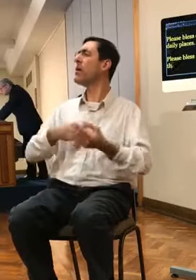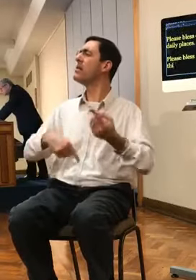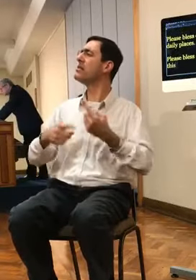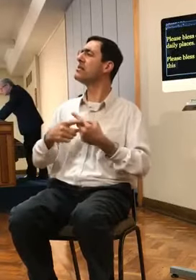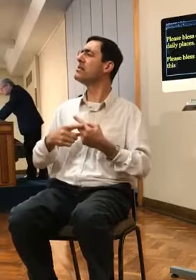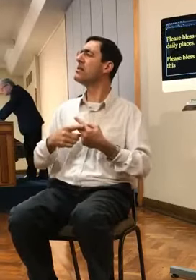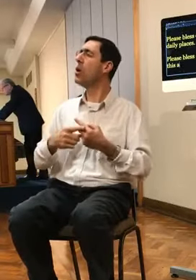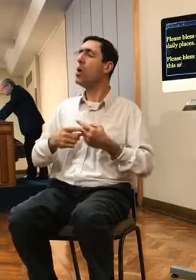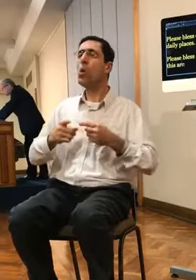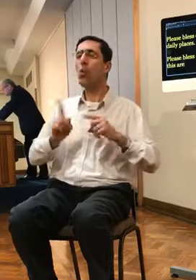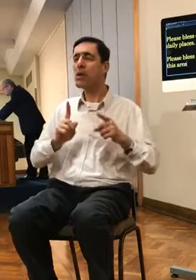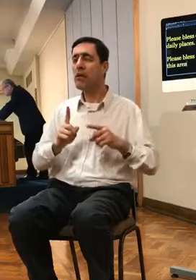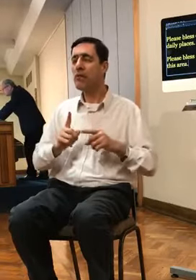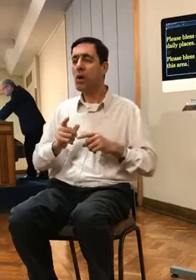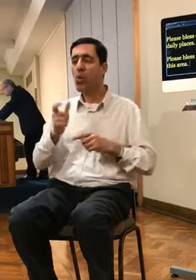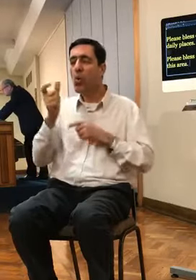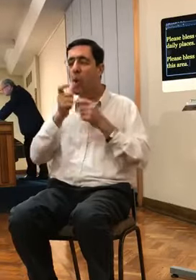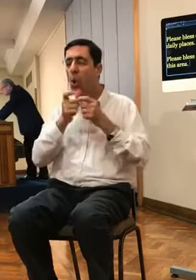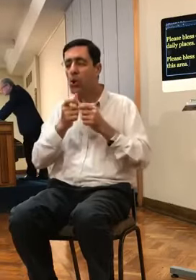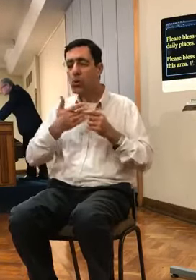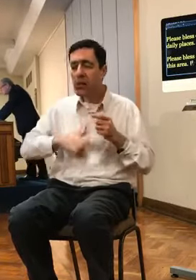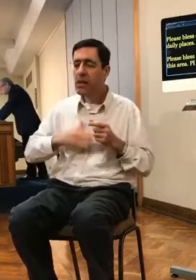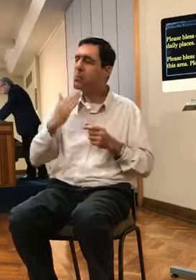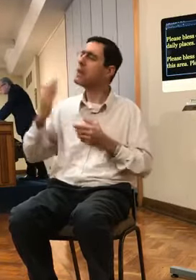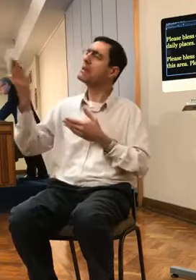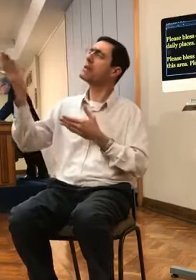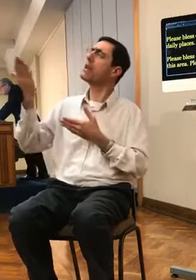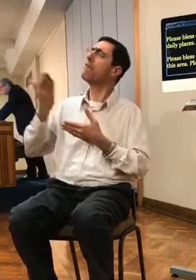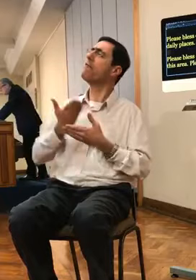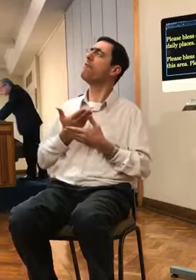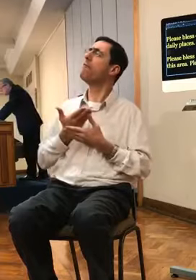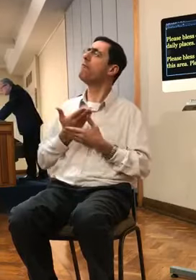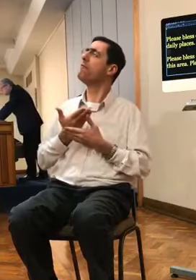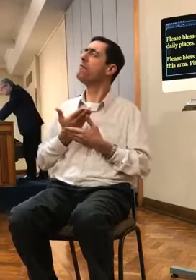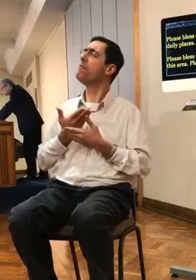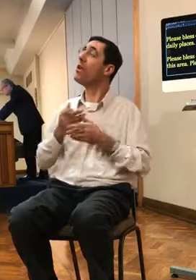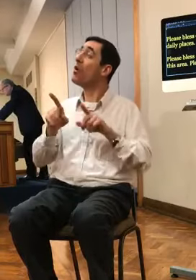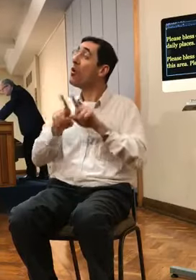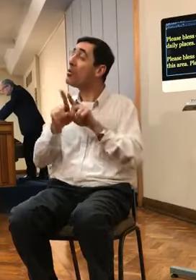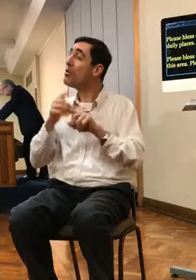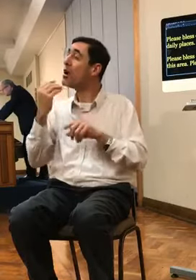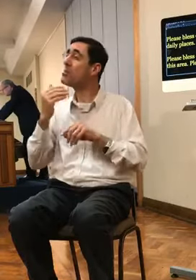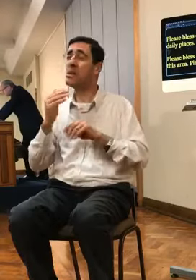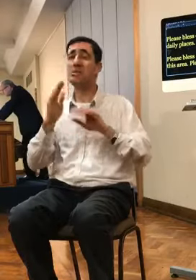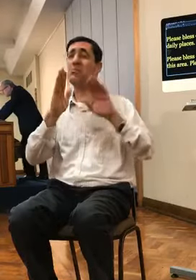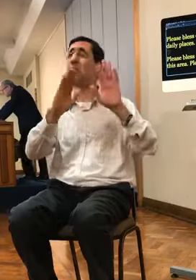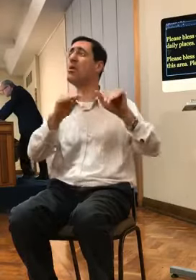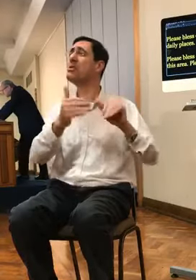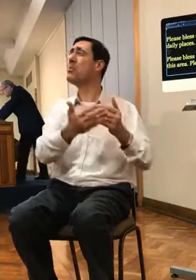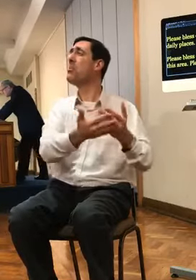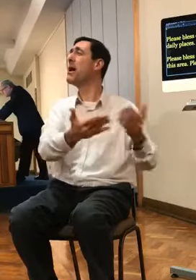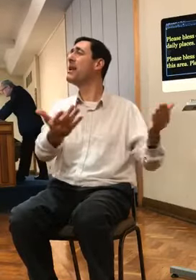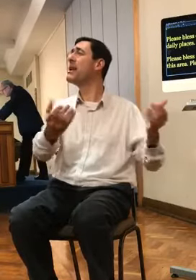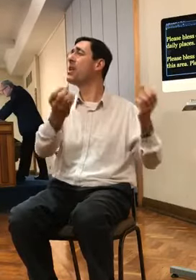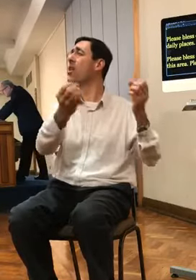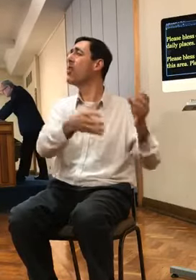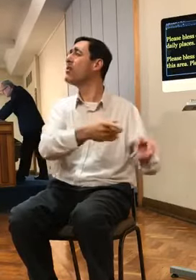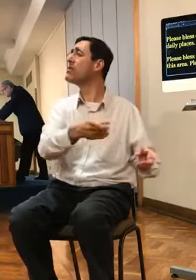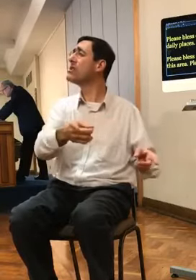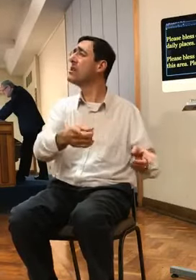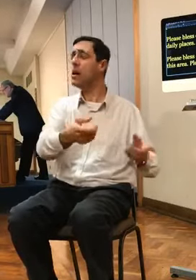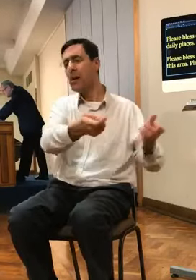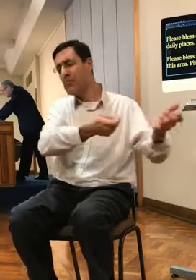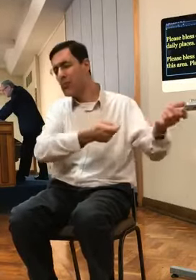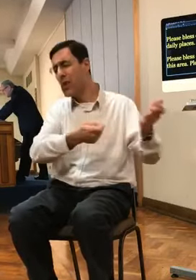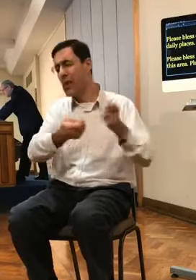to speak. We pray Thou wilt have mercy upon many and bring them into this place under the sound of